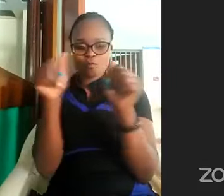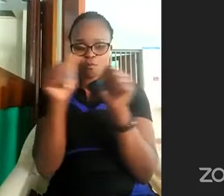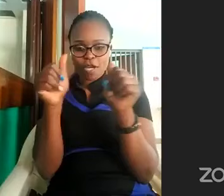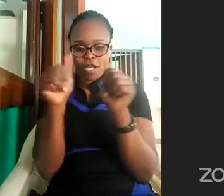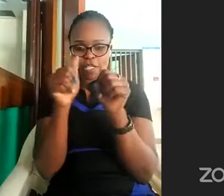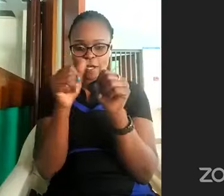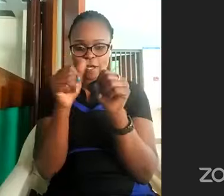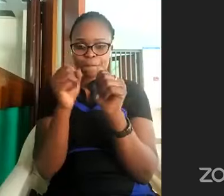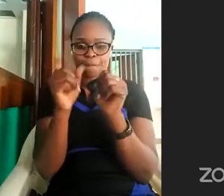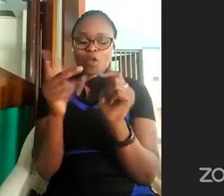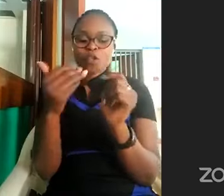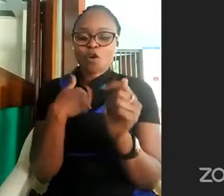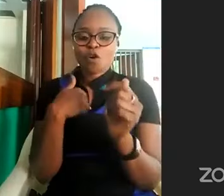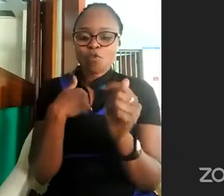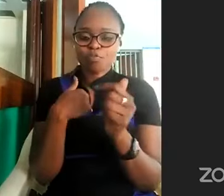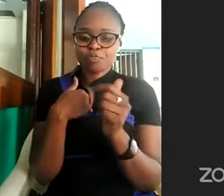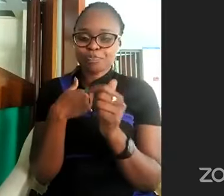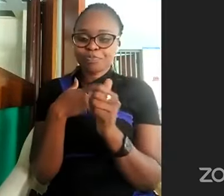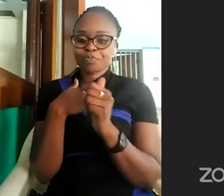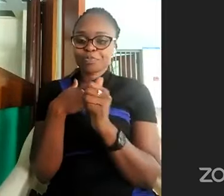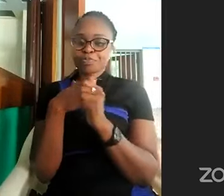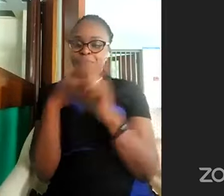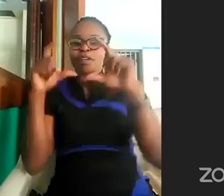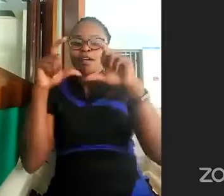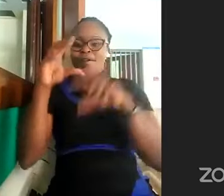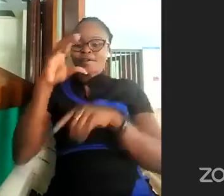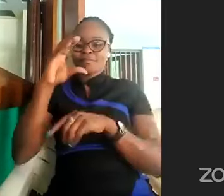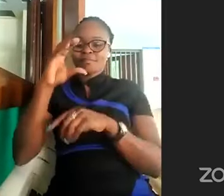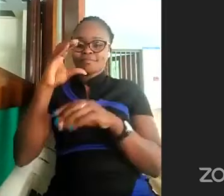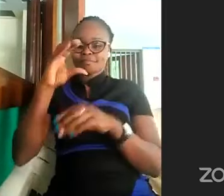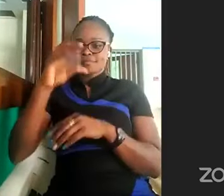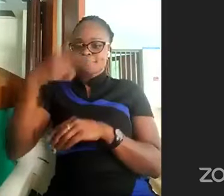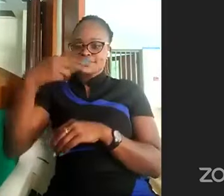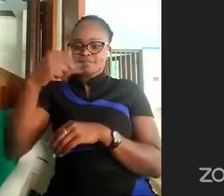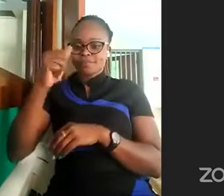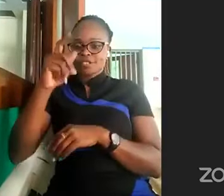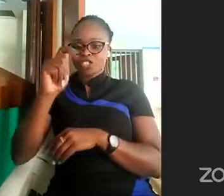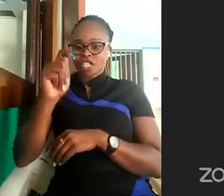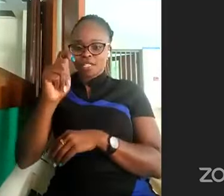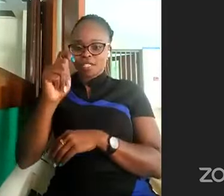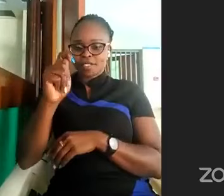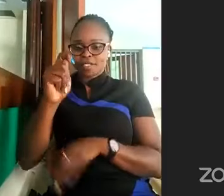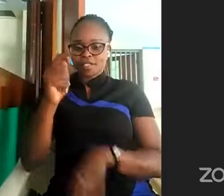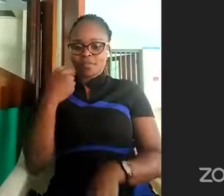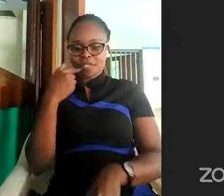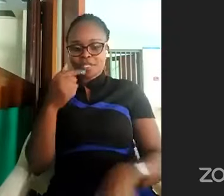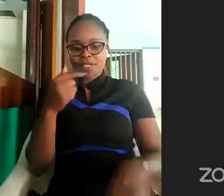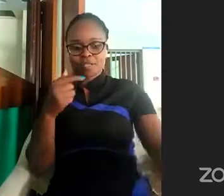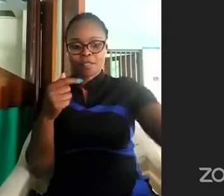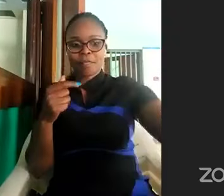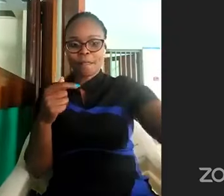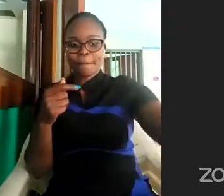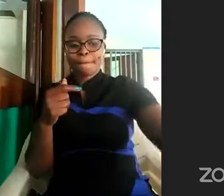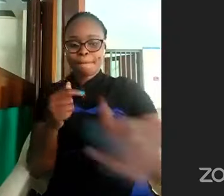Annette said, saying that people who cannot take care of themselves, bringing others also brings up another barrier